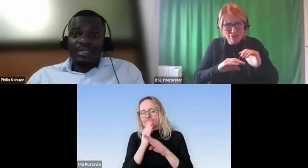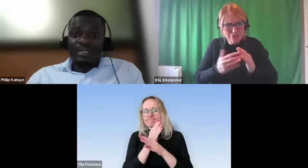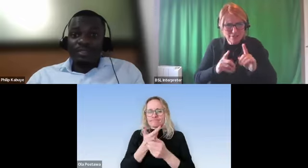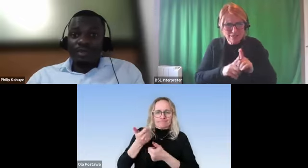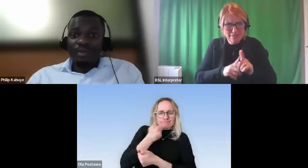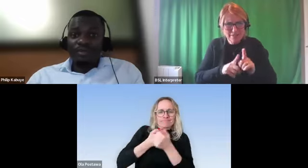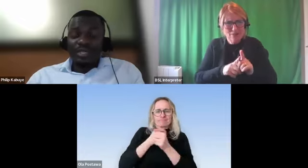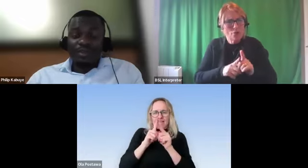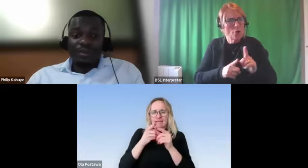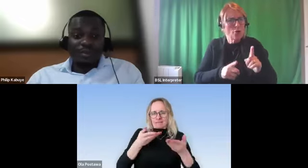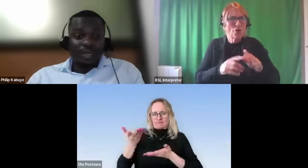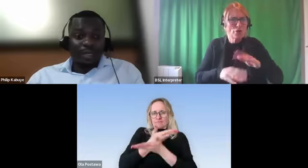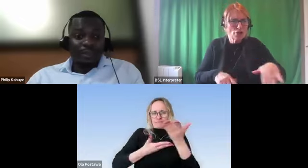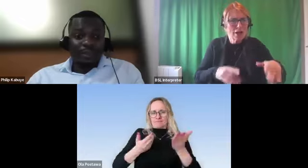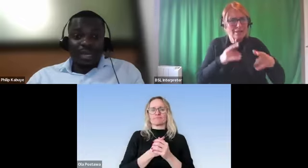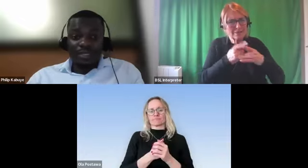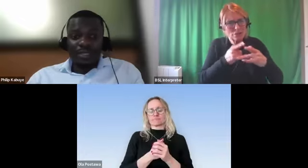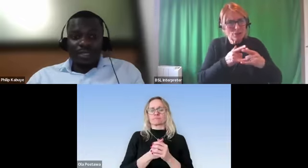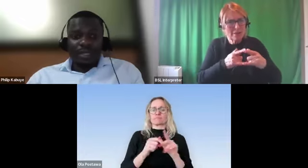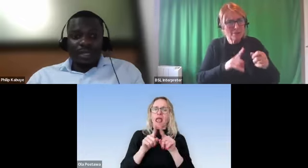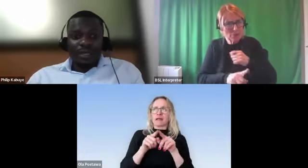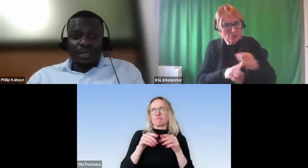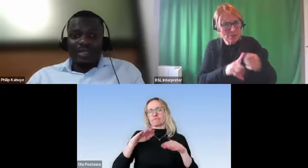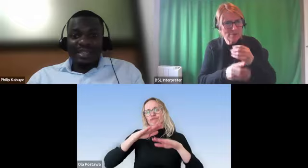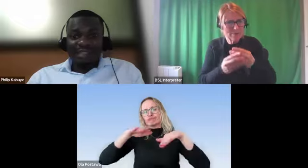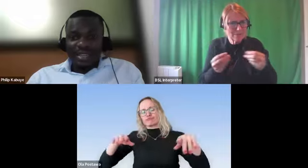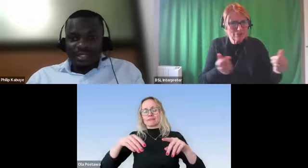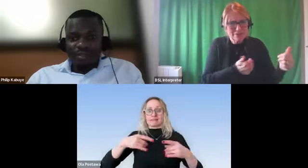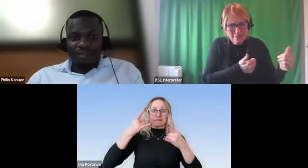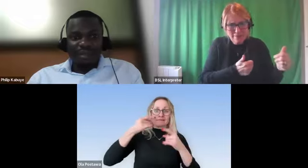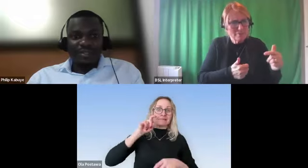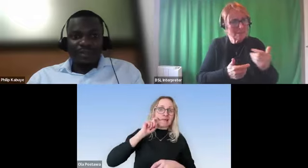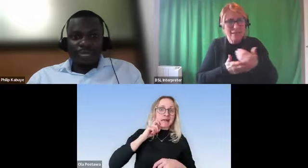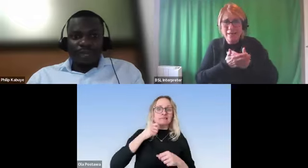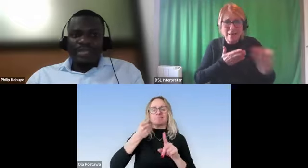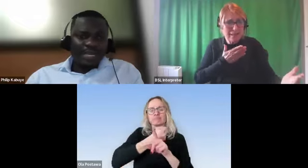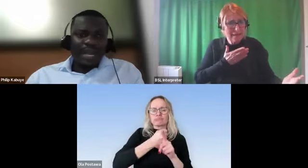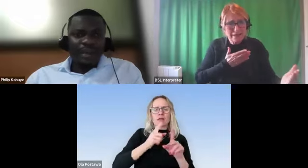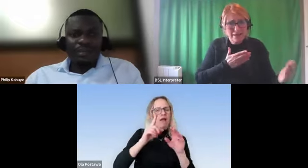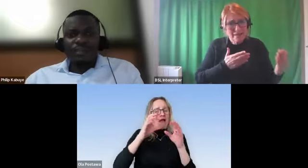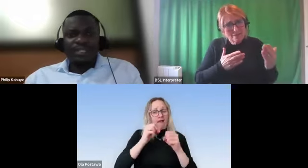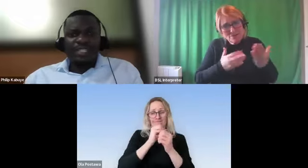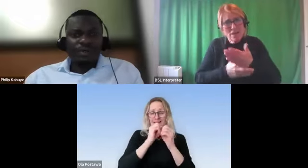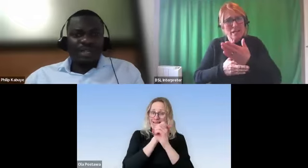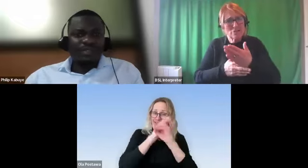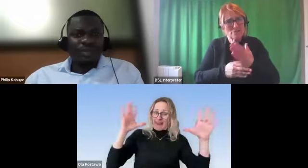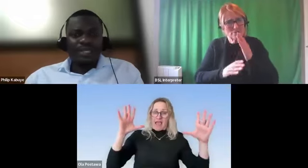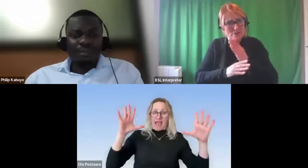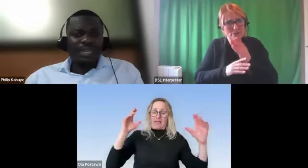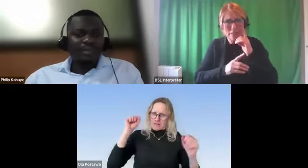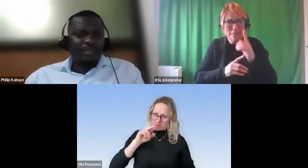a child's sexual abuse material, but a clear violation of privacy. We see how global digital